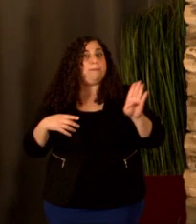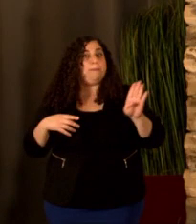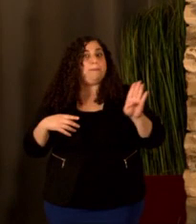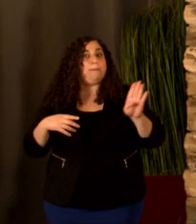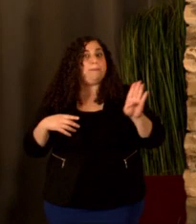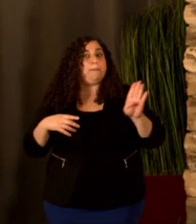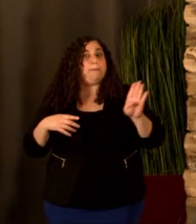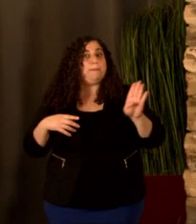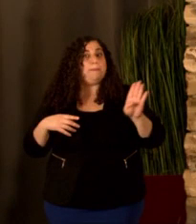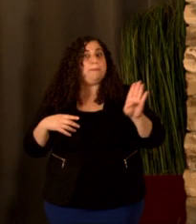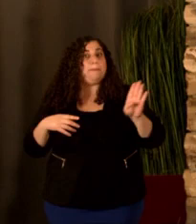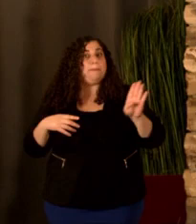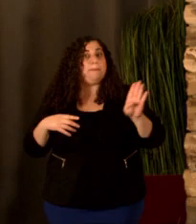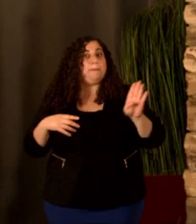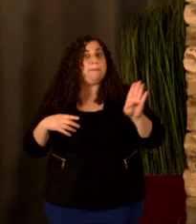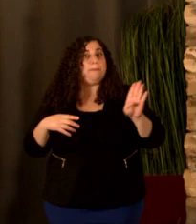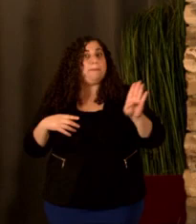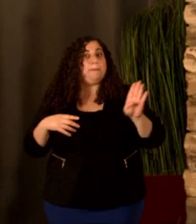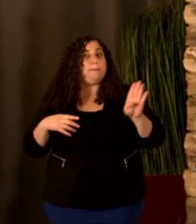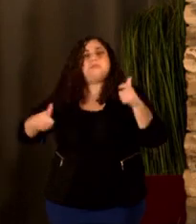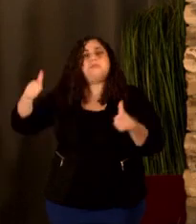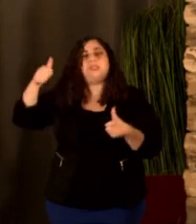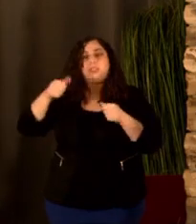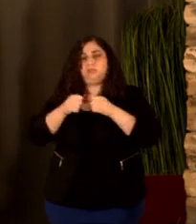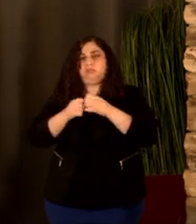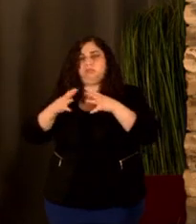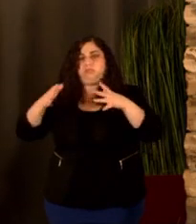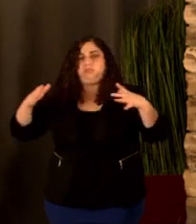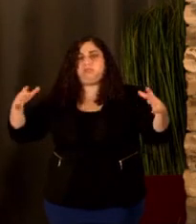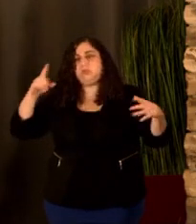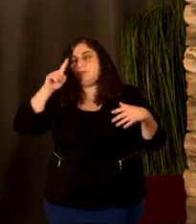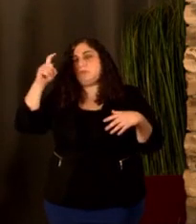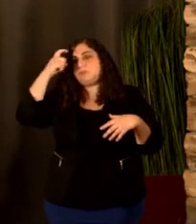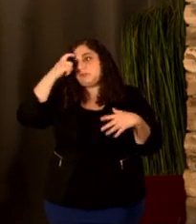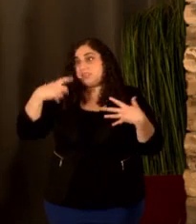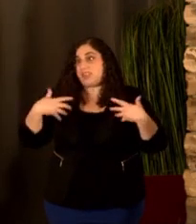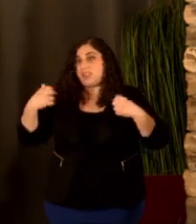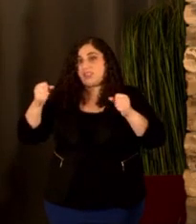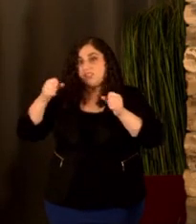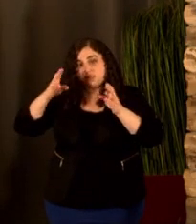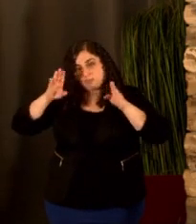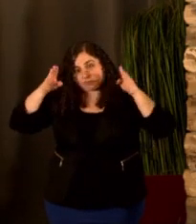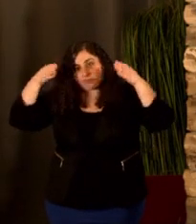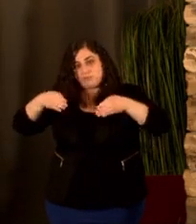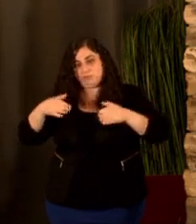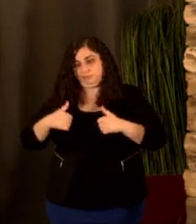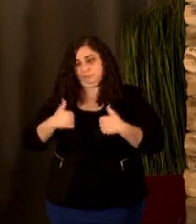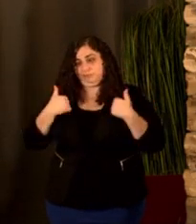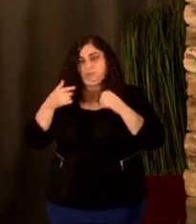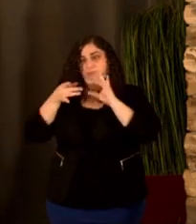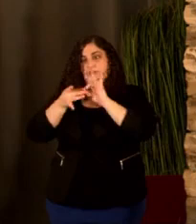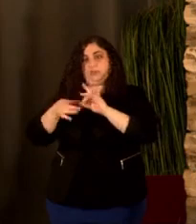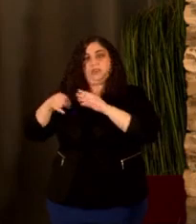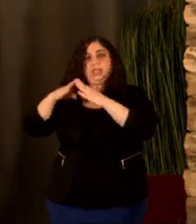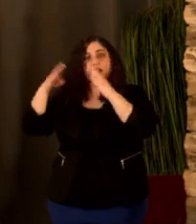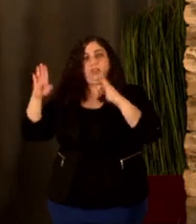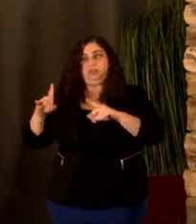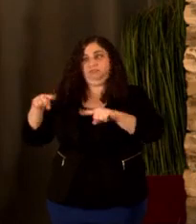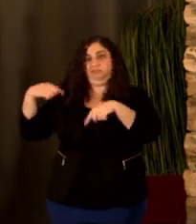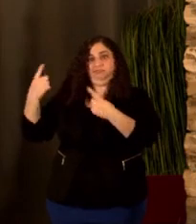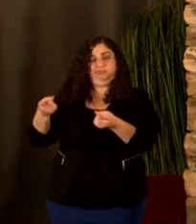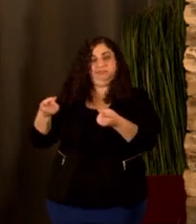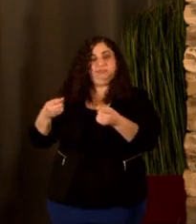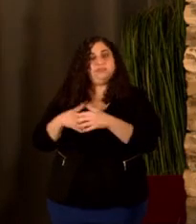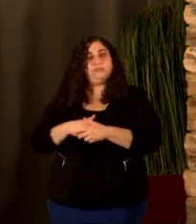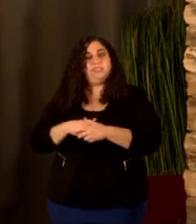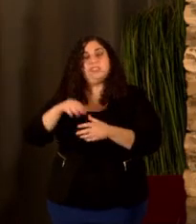of mental health housing, board and care housing in modern California history as well. some $9